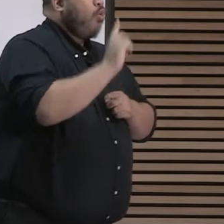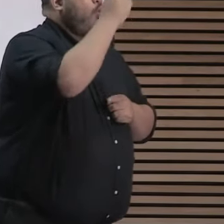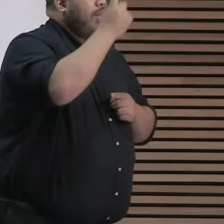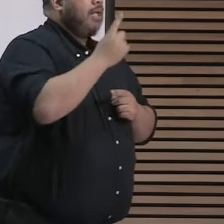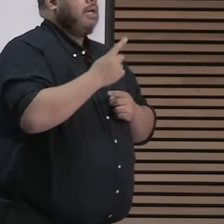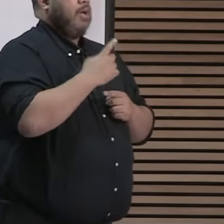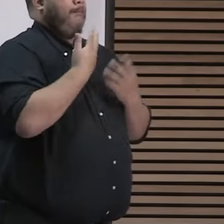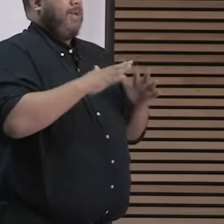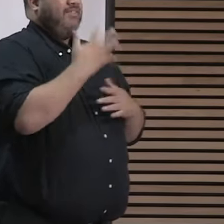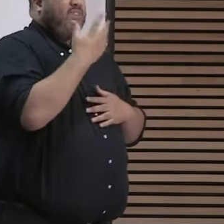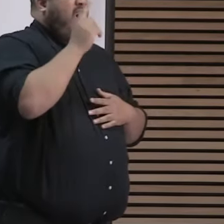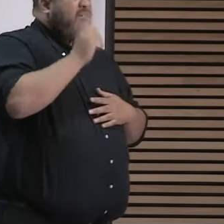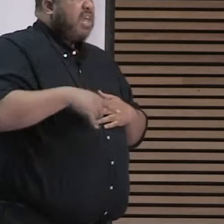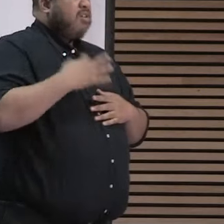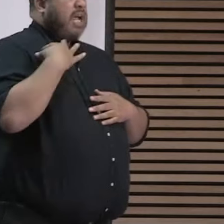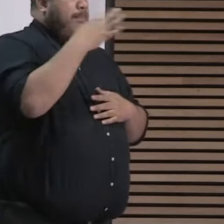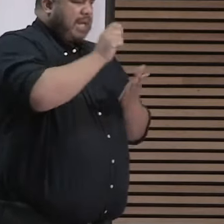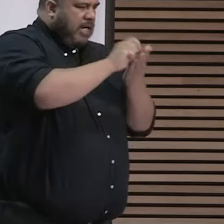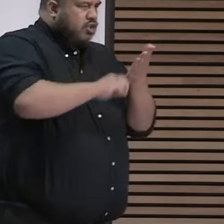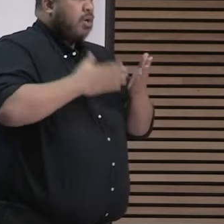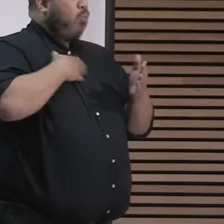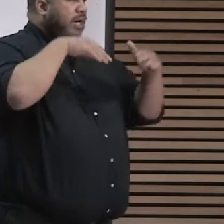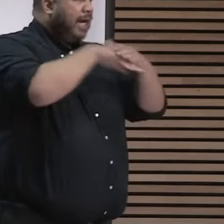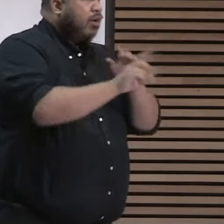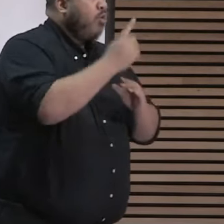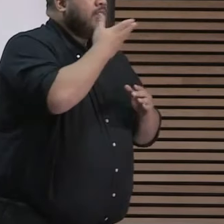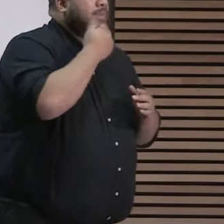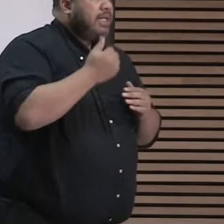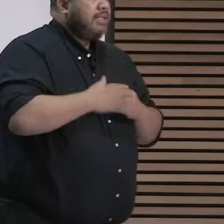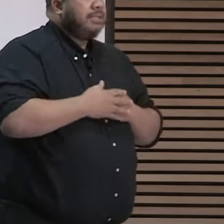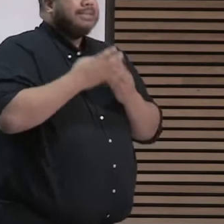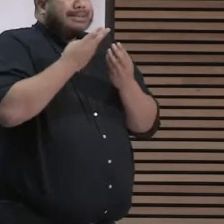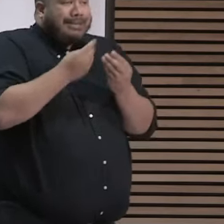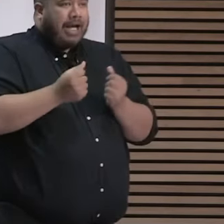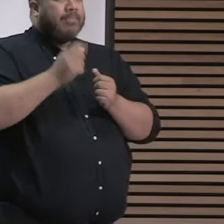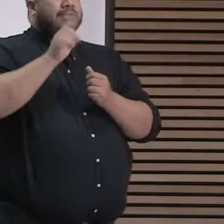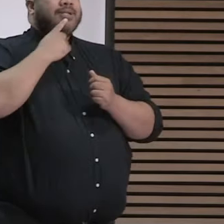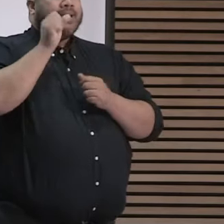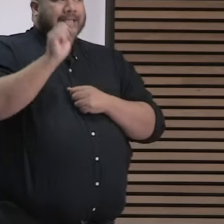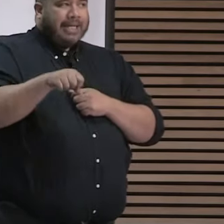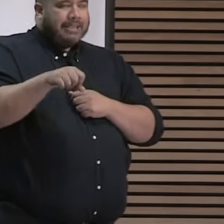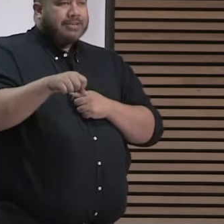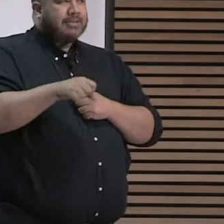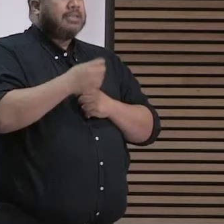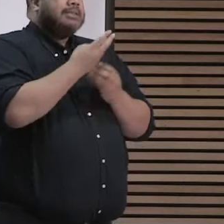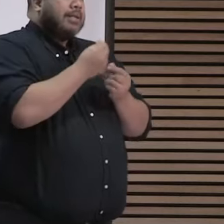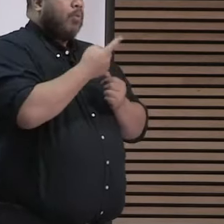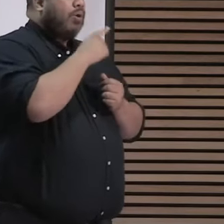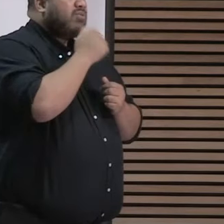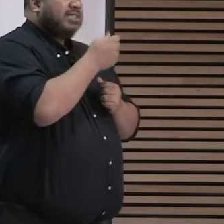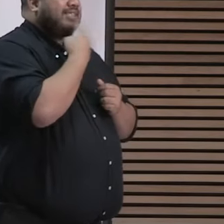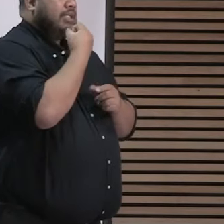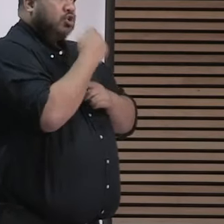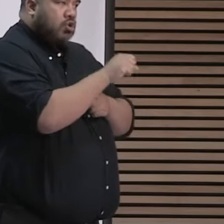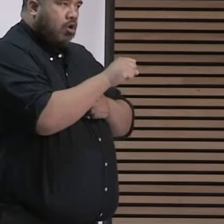5,000 applications so far. 700 have been granted, 160 declined, and there is a team from right across government that is working